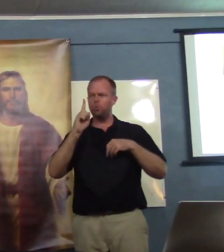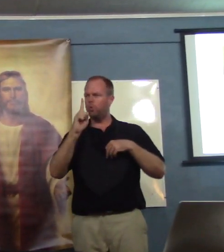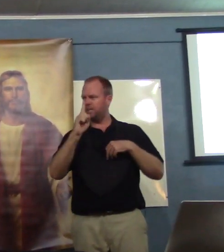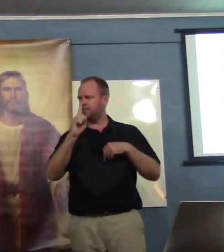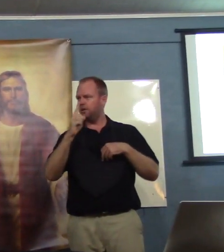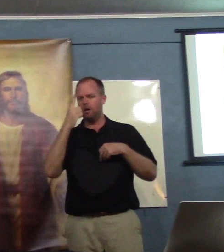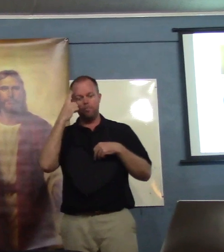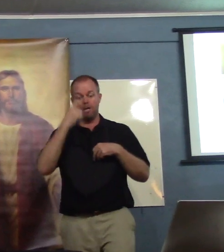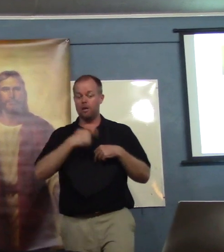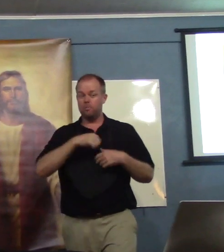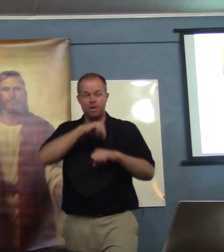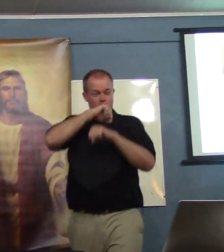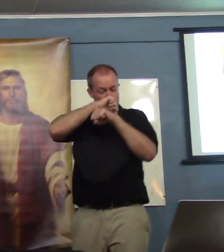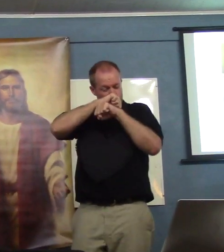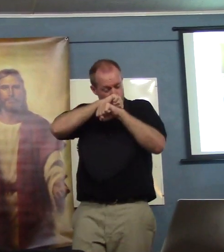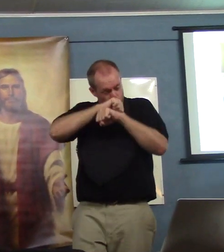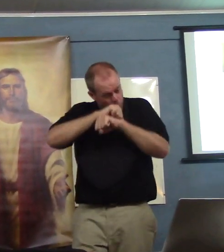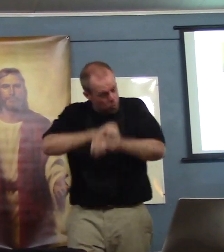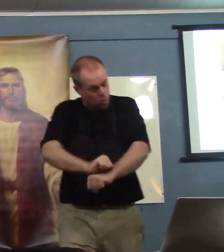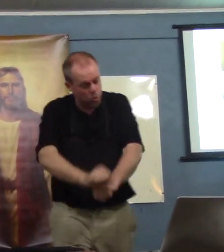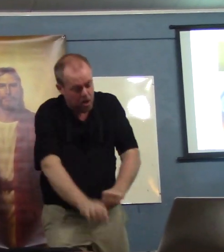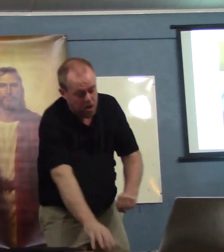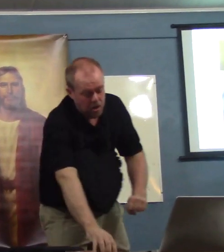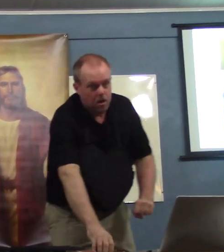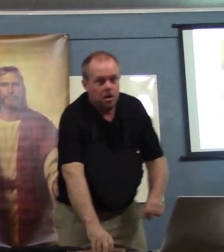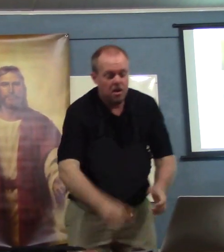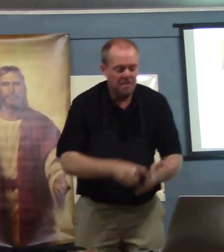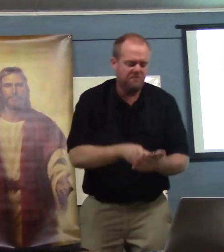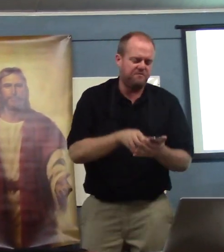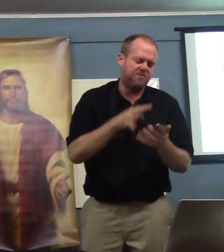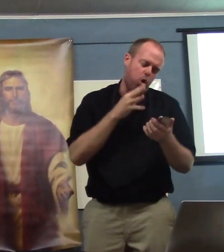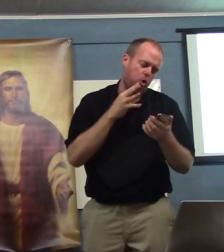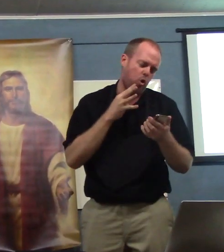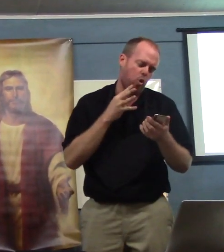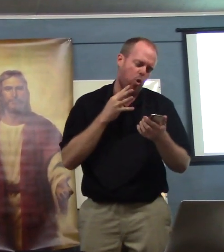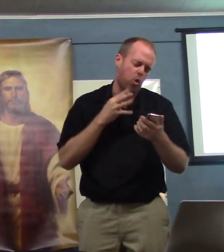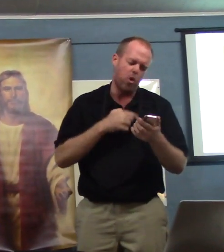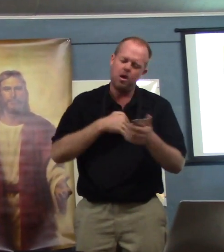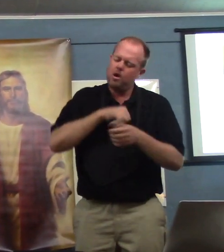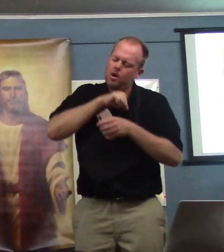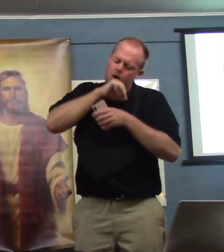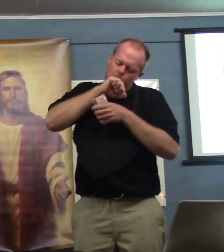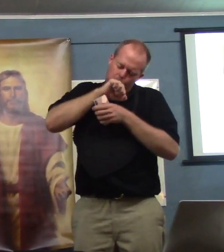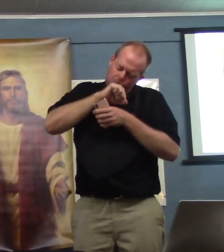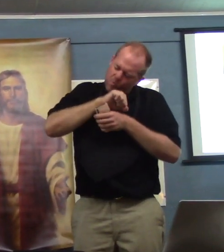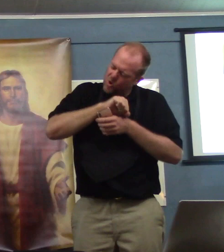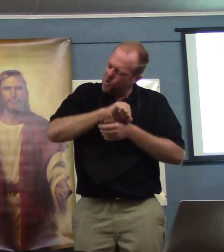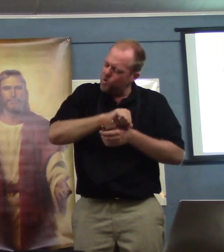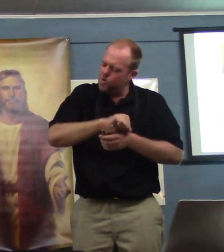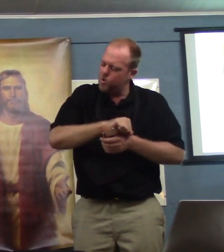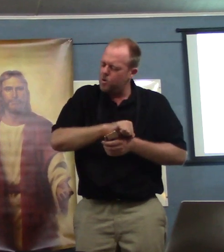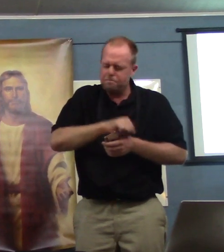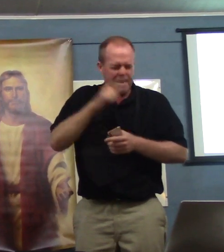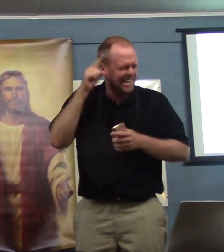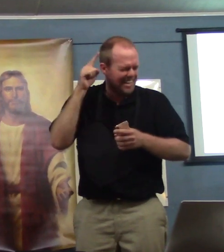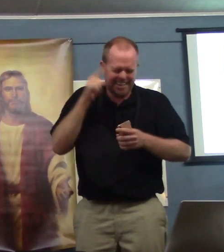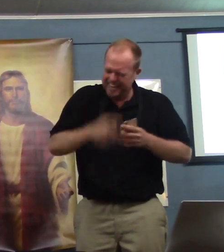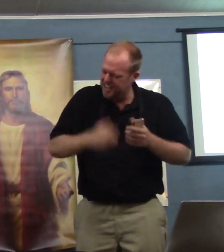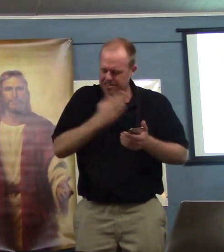I have told Jesus a lot of my sins, but there is one thing. I love lust.